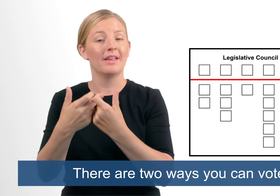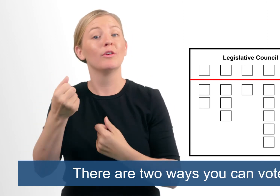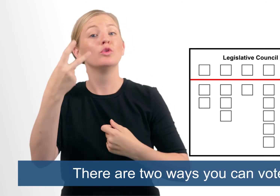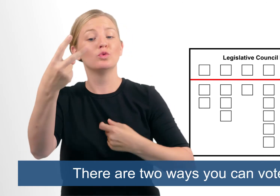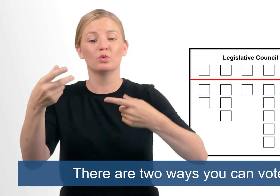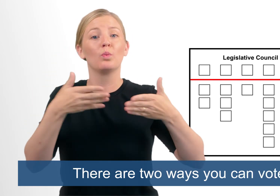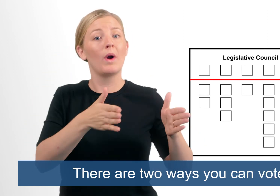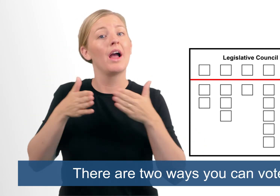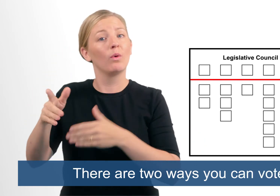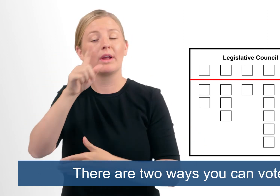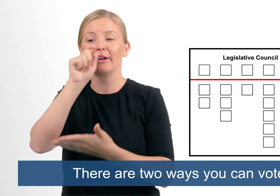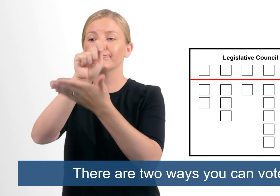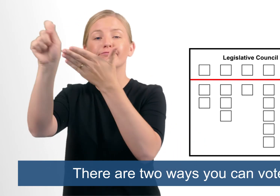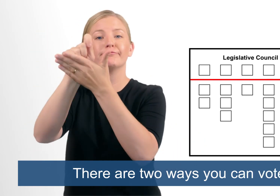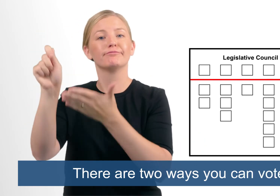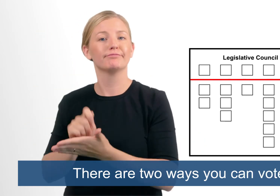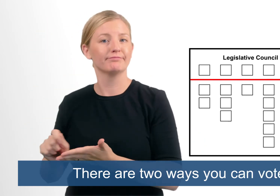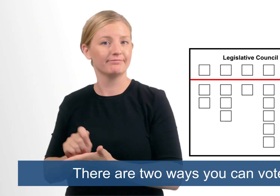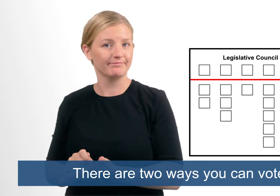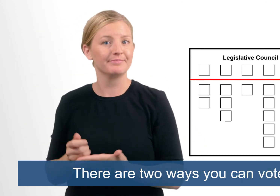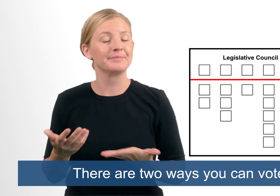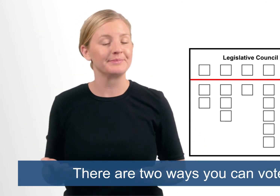There are 2 ways you can vote.